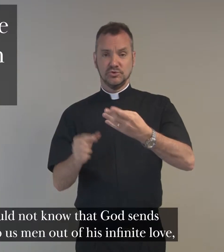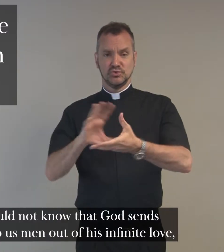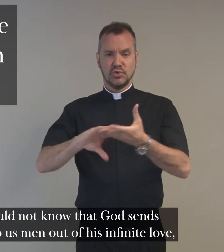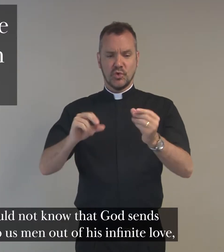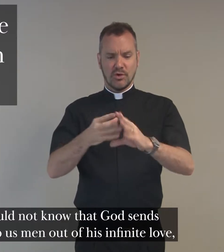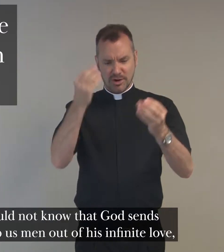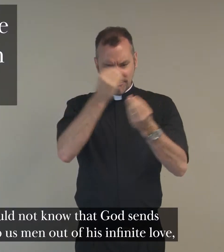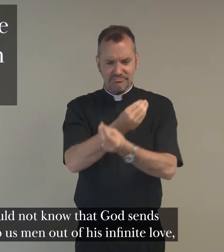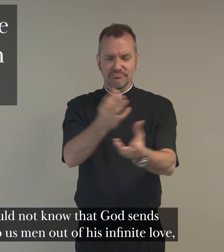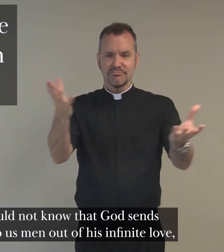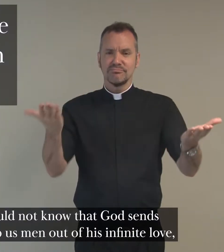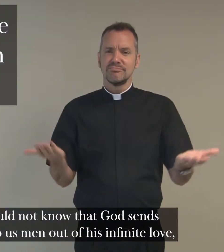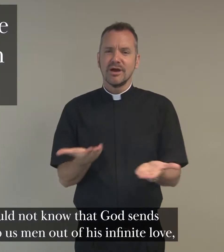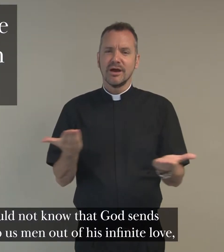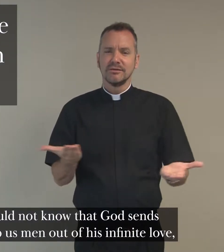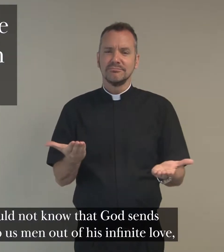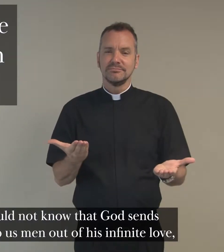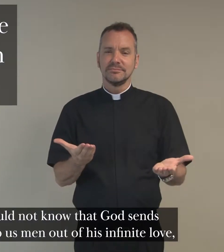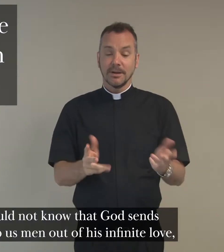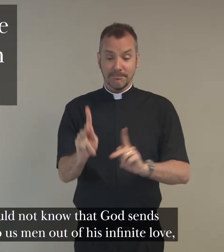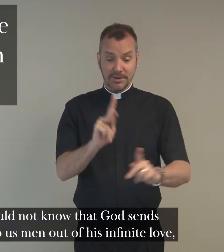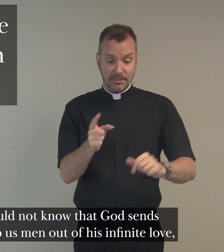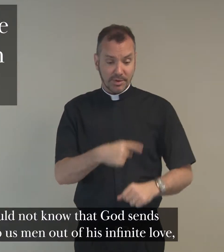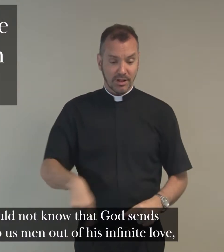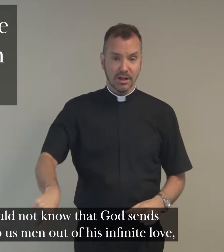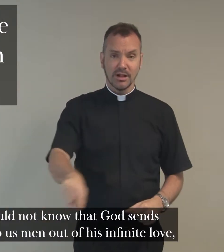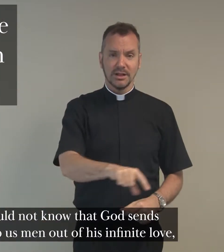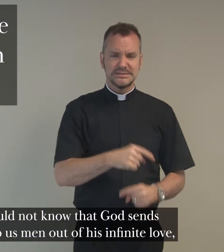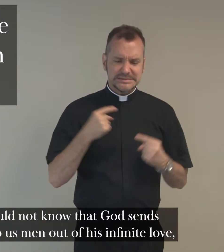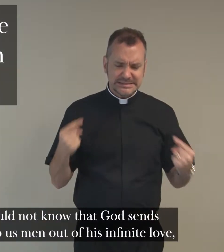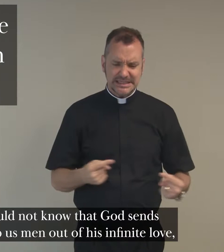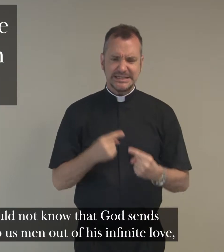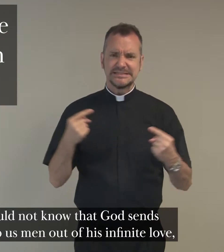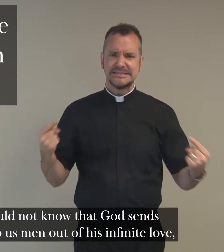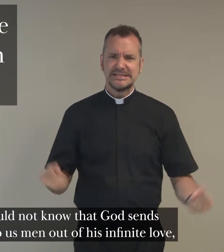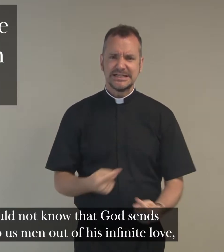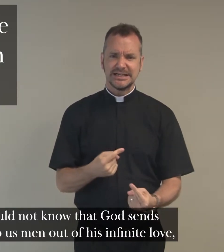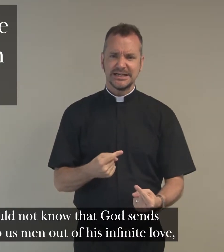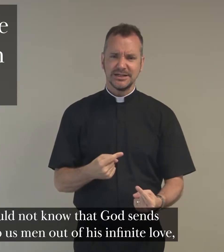we would not know that God sends his son to us men out of his infinite love.